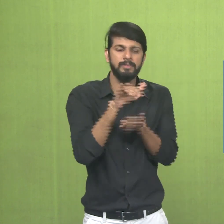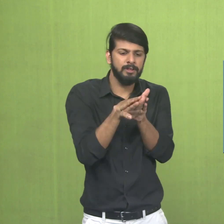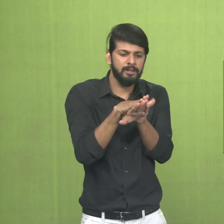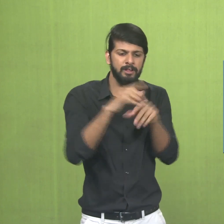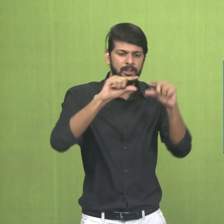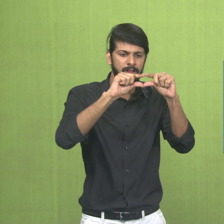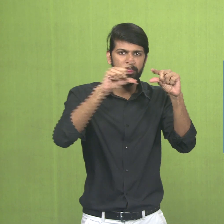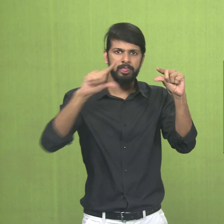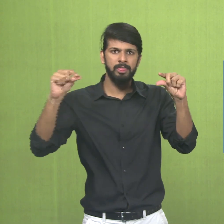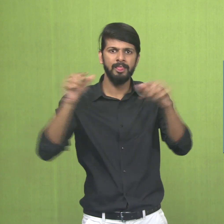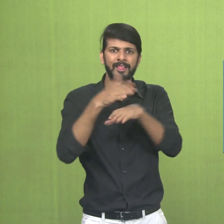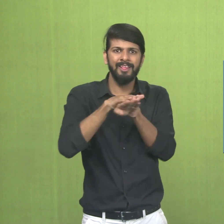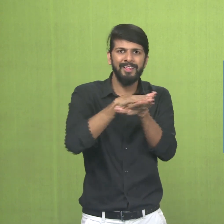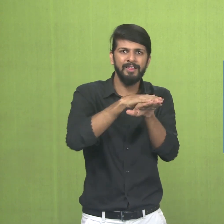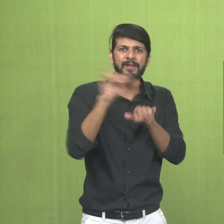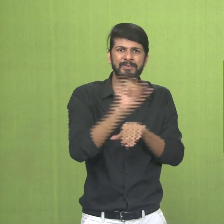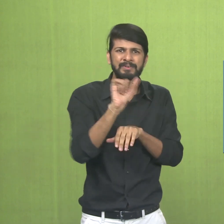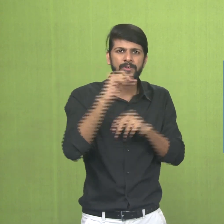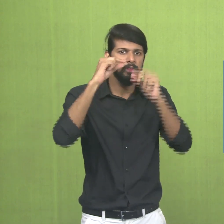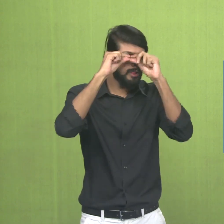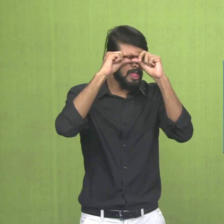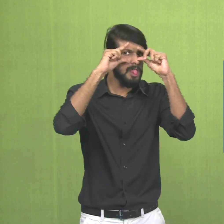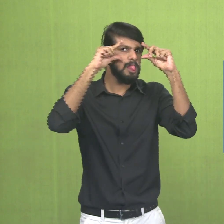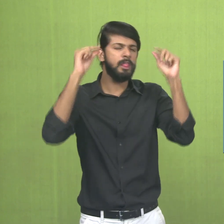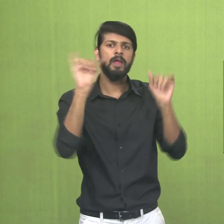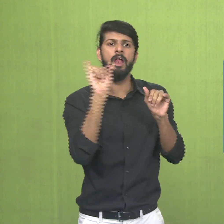big fish like eyes,